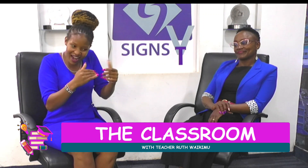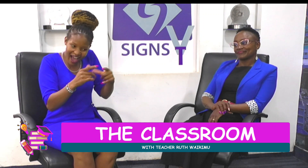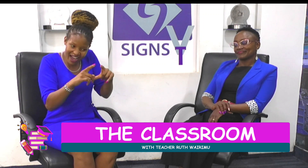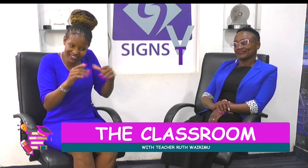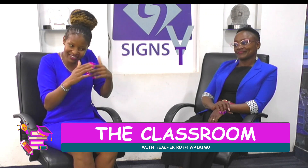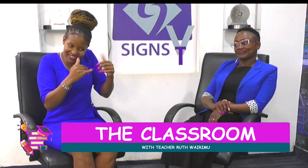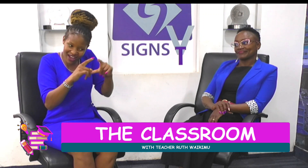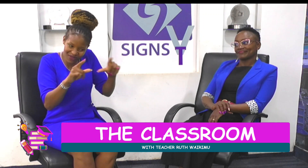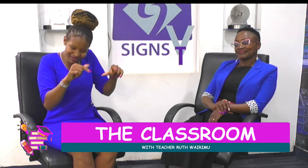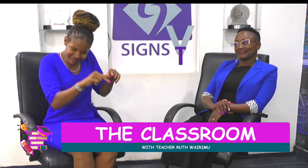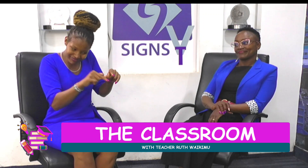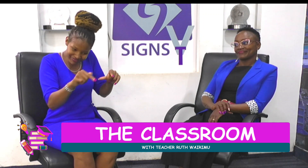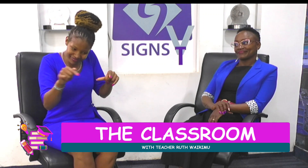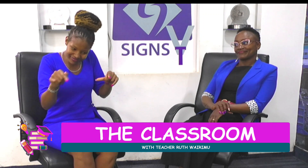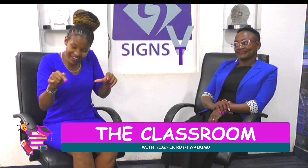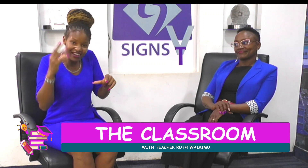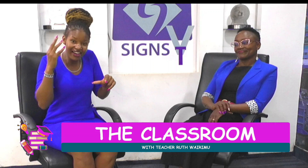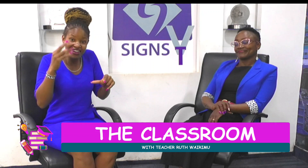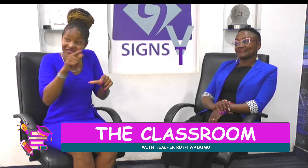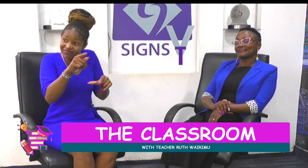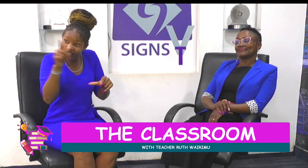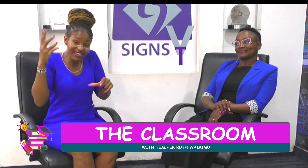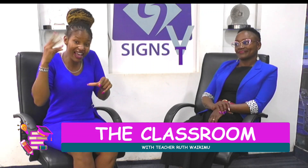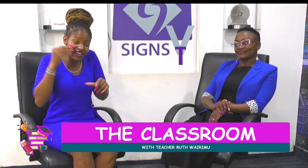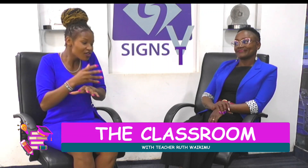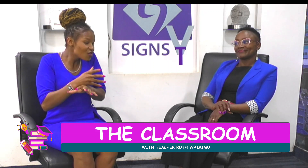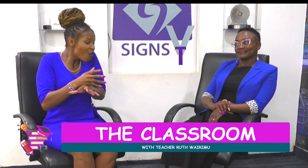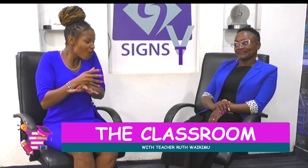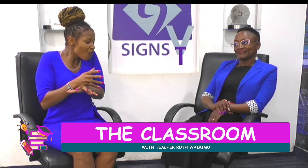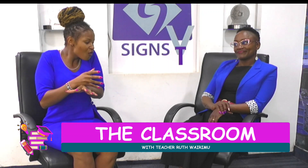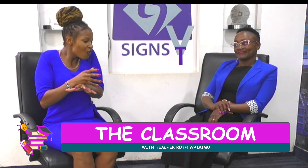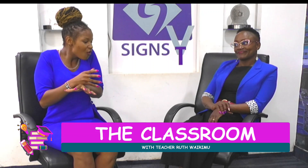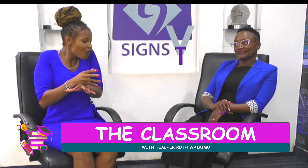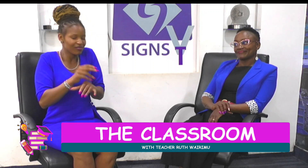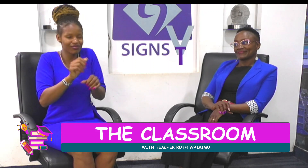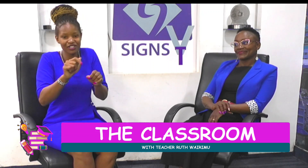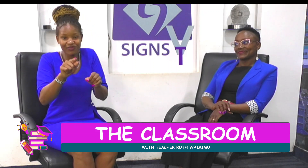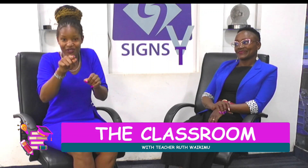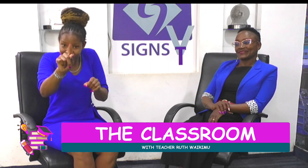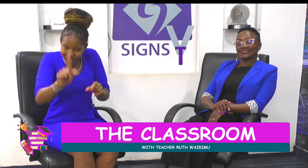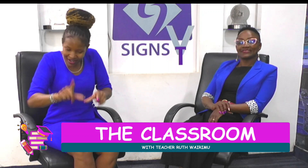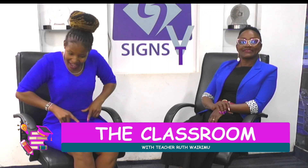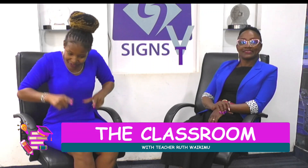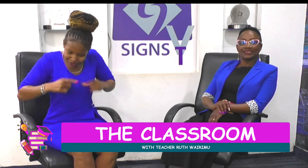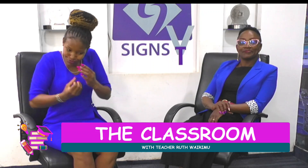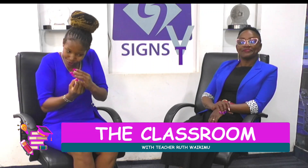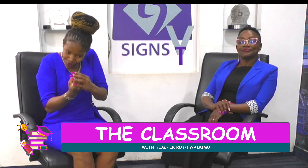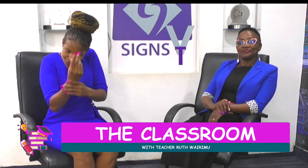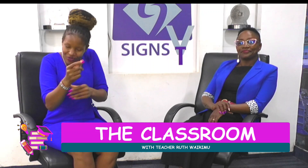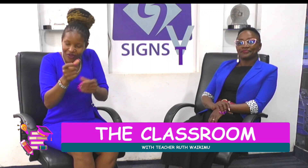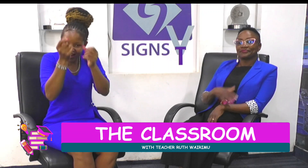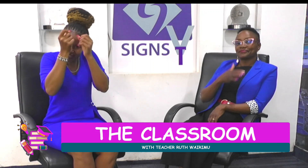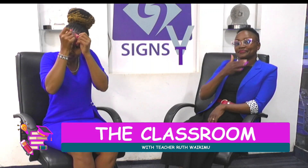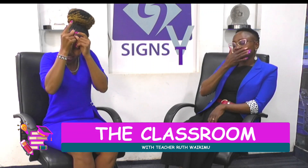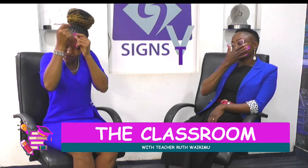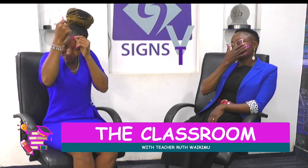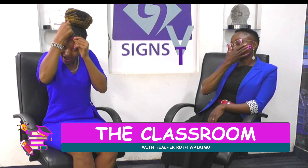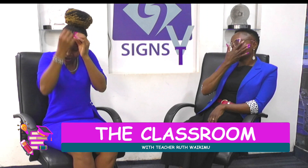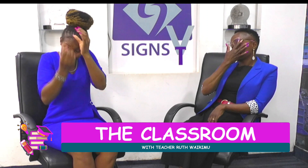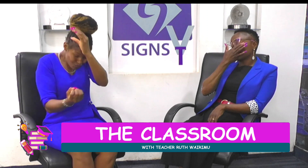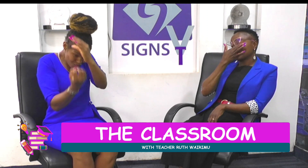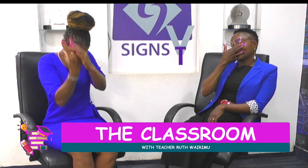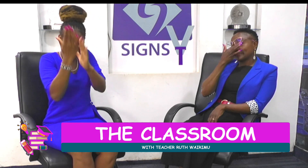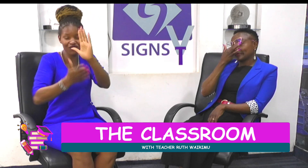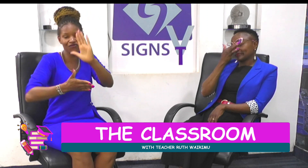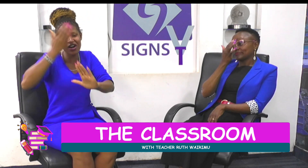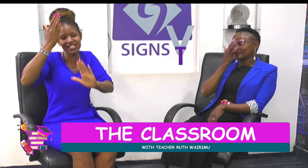I believe the interview is going on very well, and she's explaining bit by bit the processes that are how she's grown